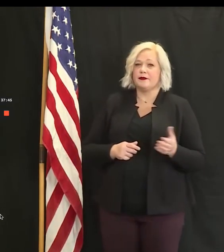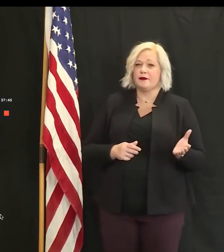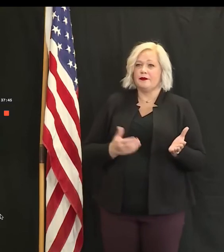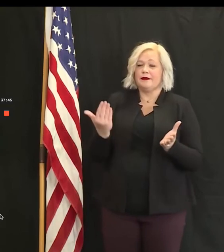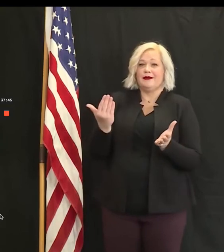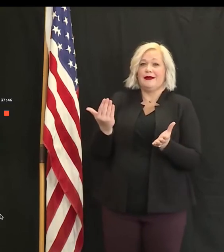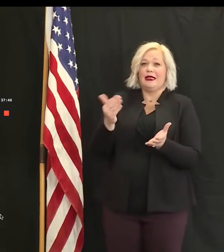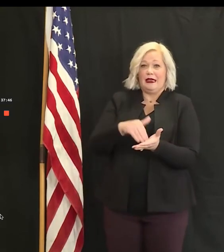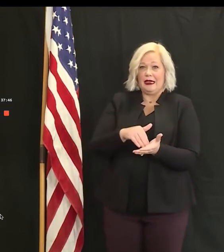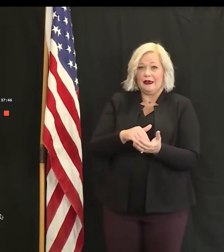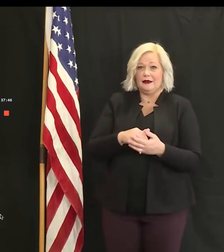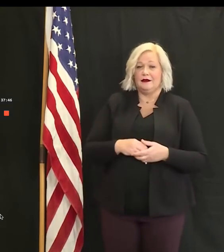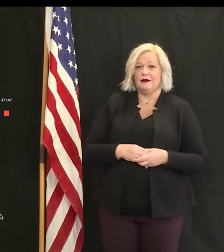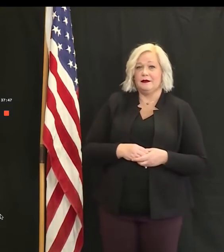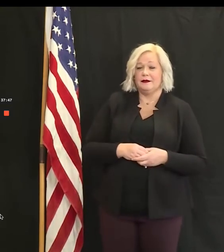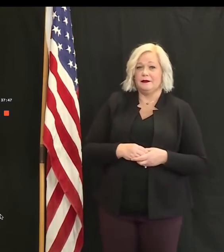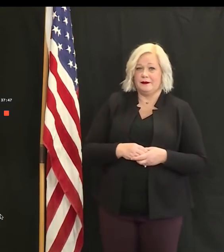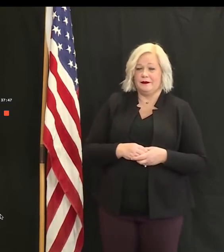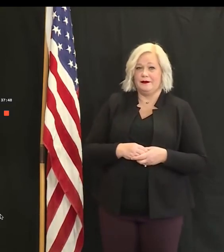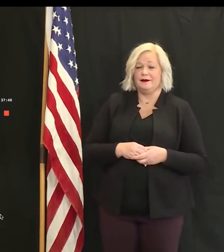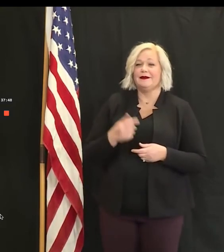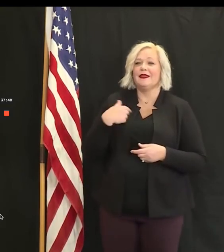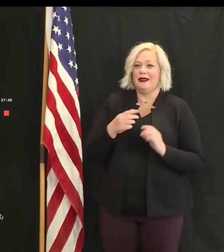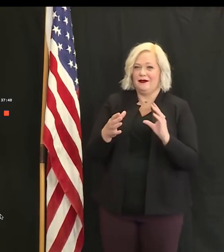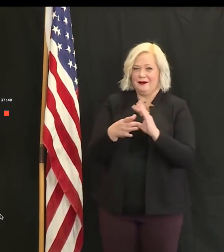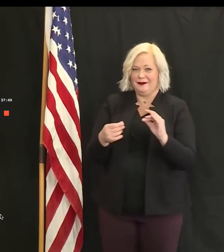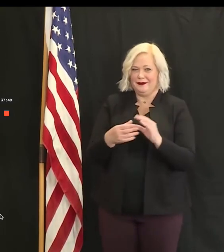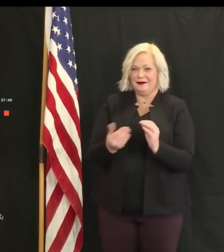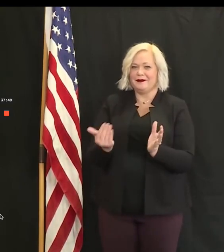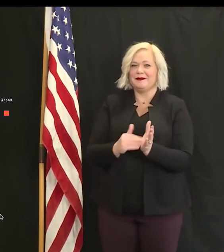Again, like we've stated before,